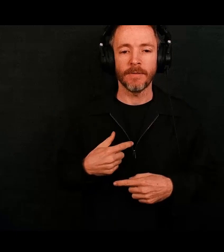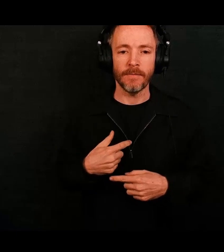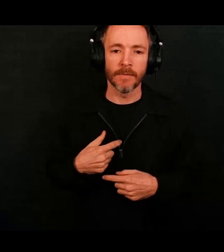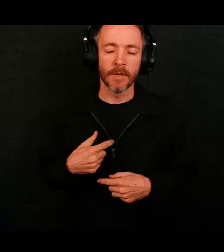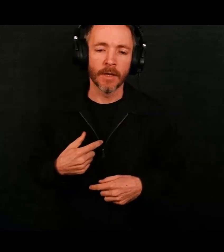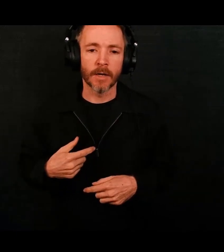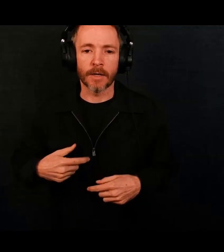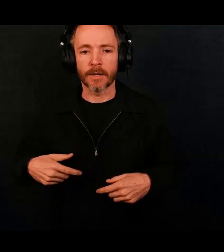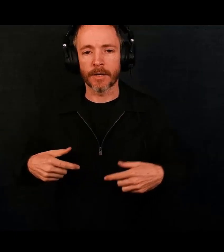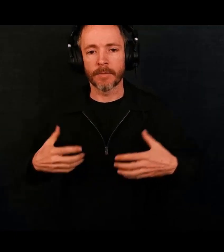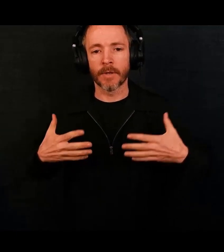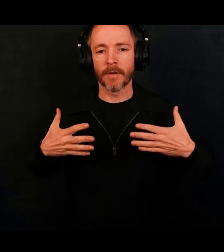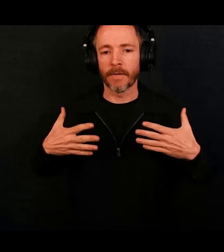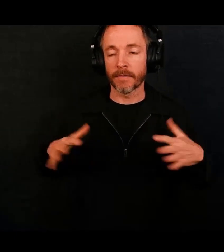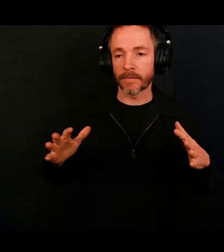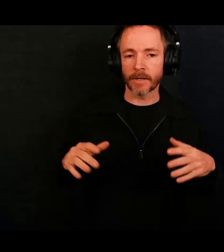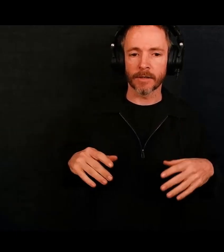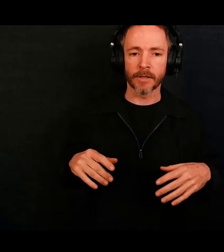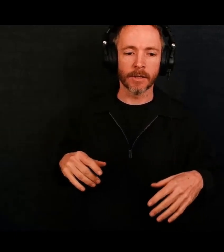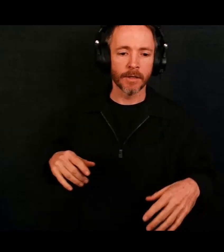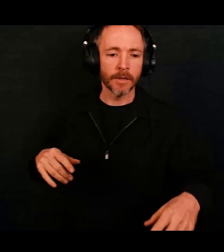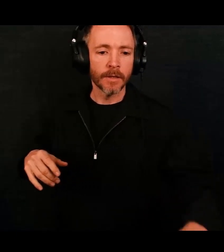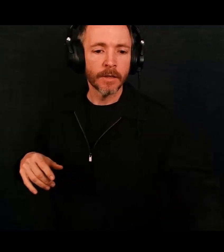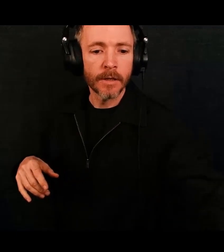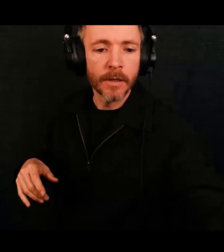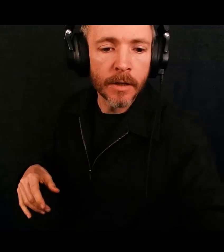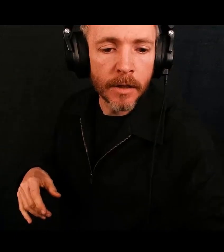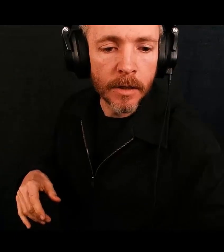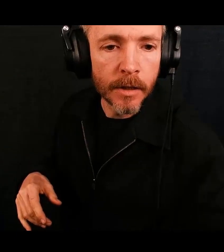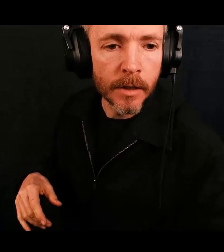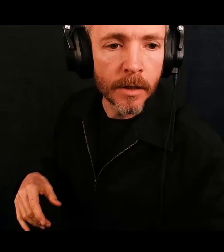So, I'm finally